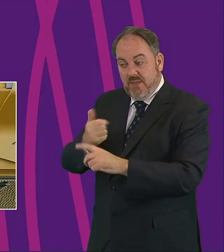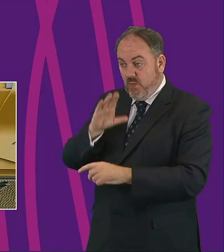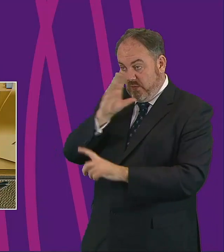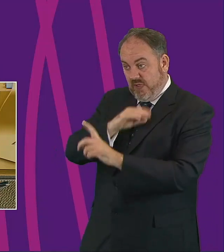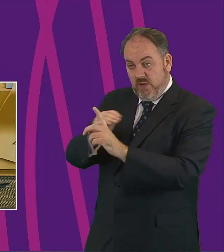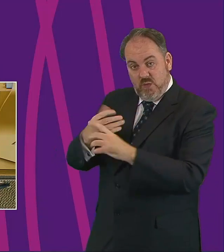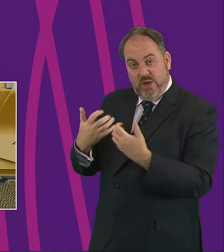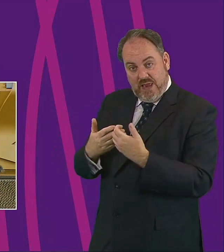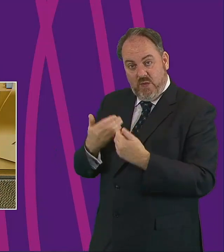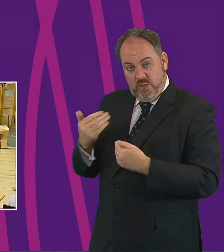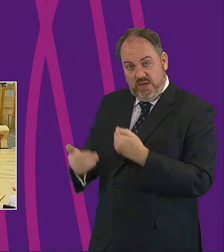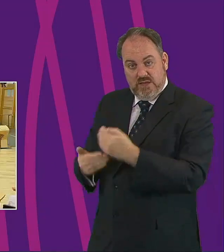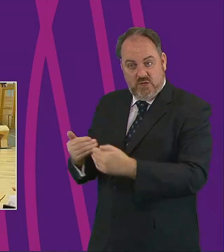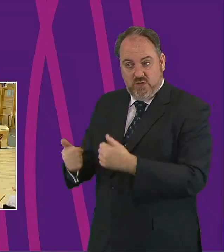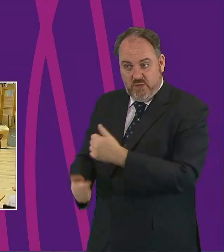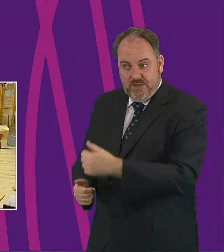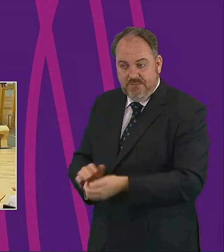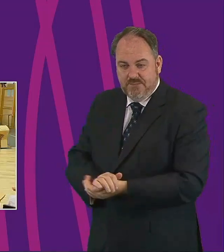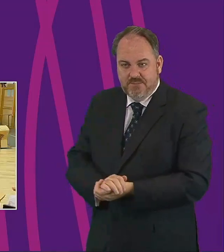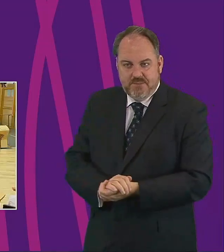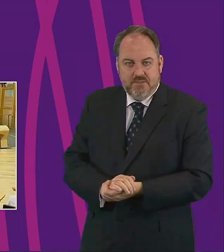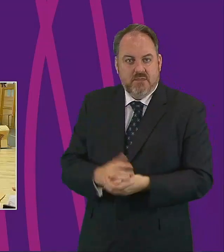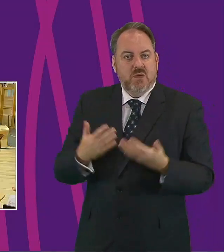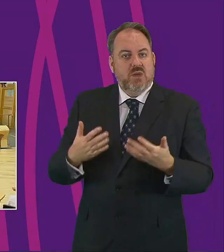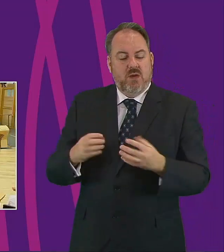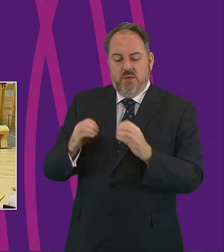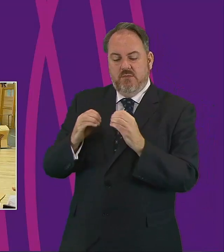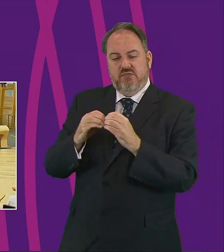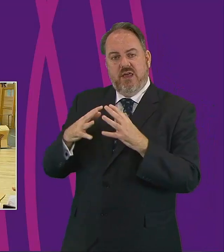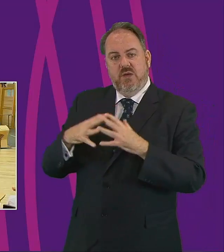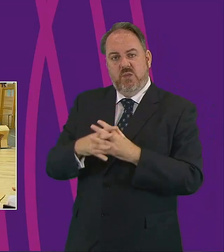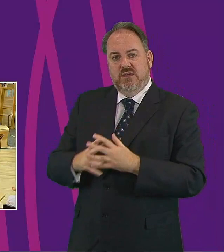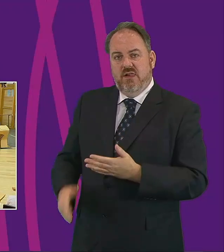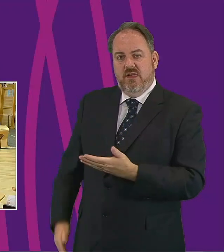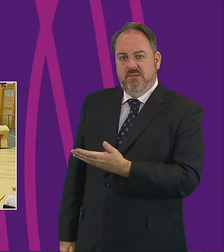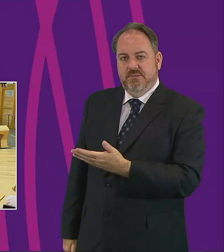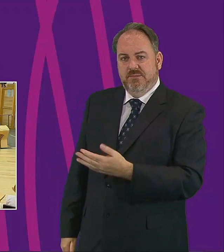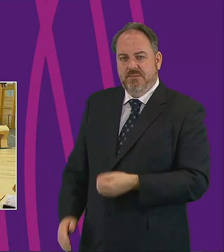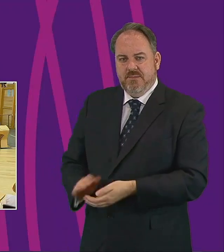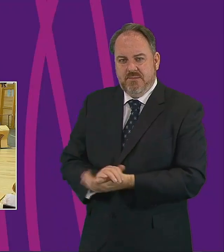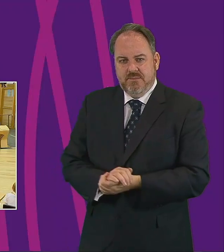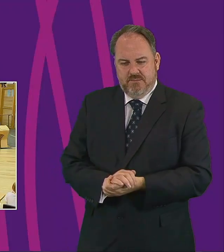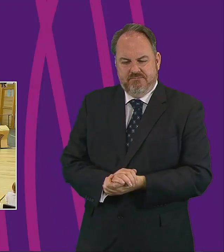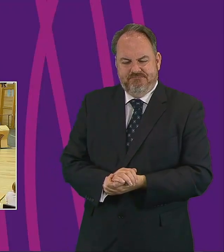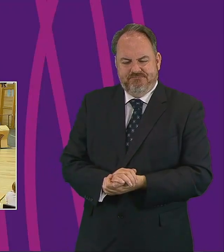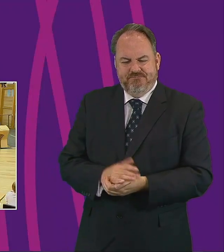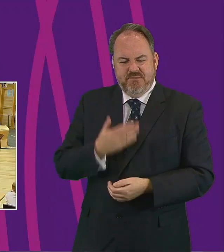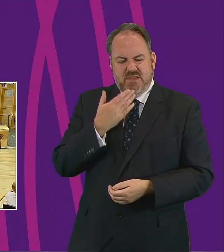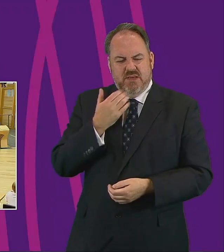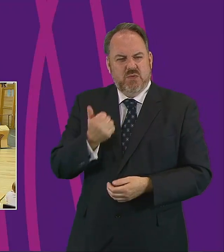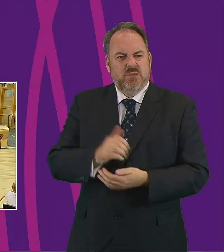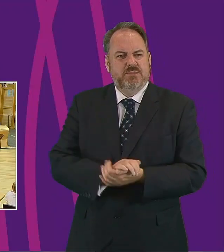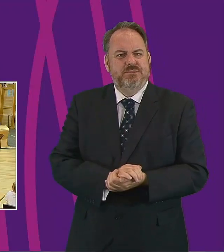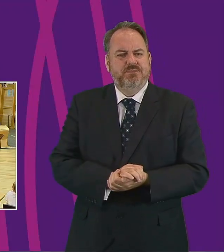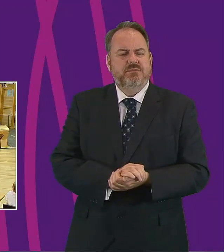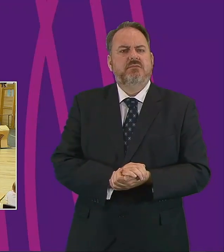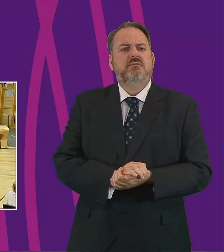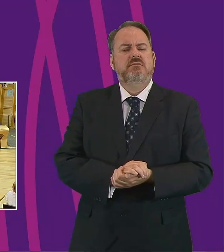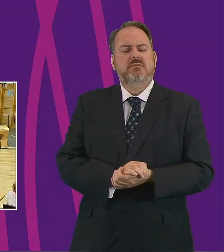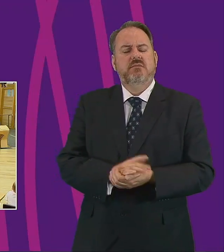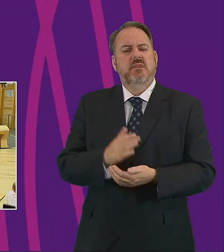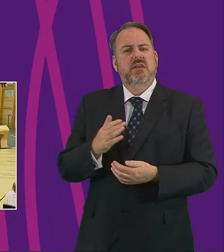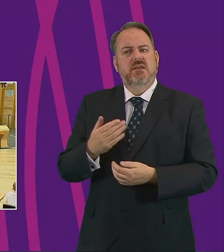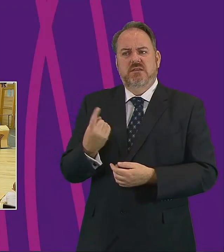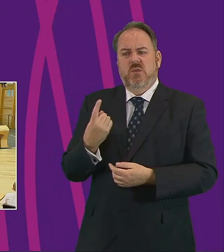this situation as it develops. Brian Whittle, to be followed by Rhoda Grant. Thank you, Presiding Officer. First Minister, I was contacted by a